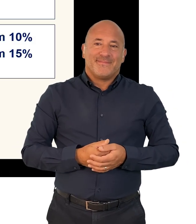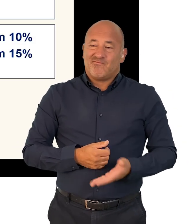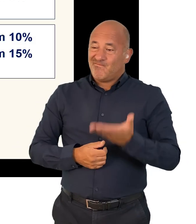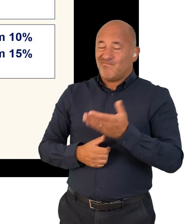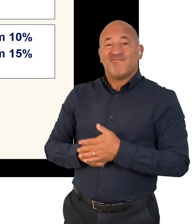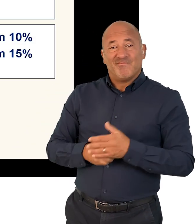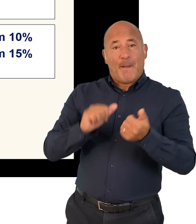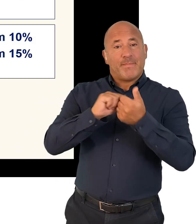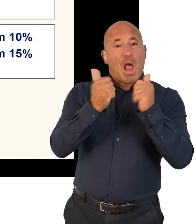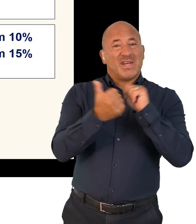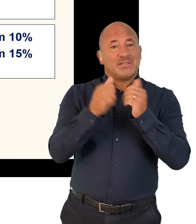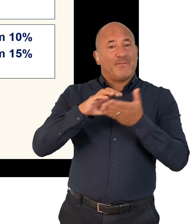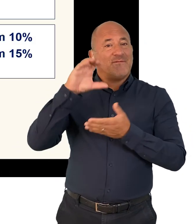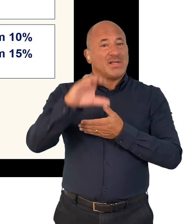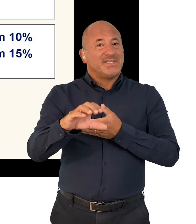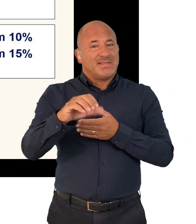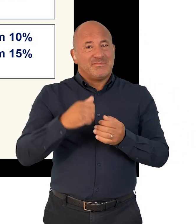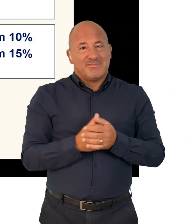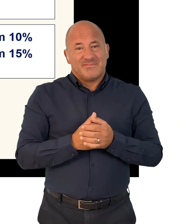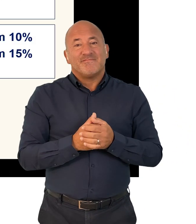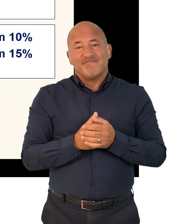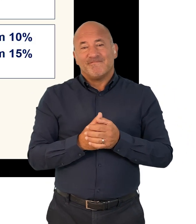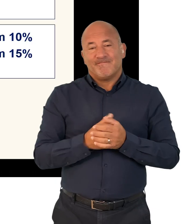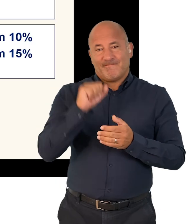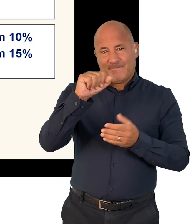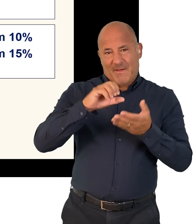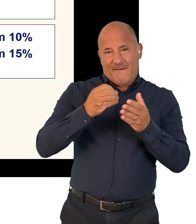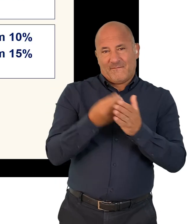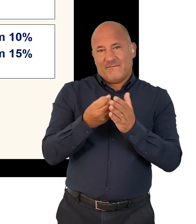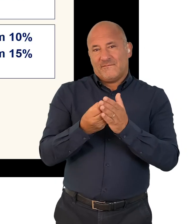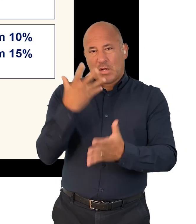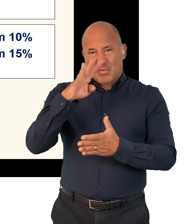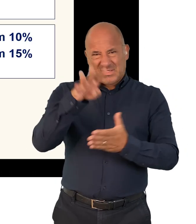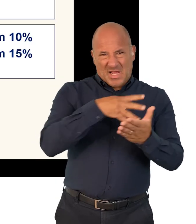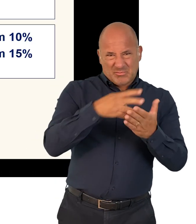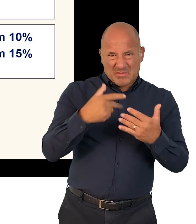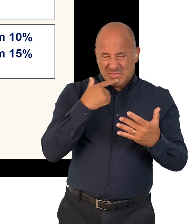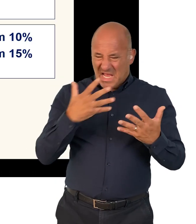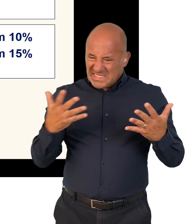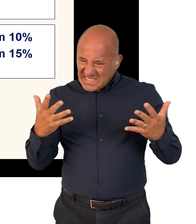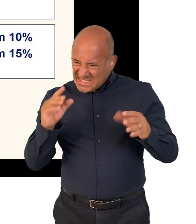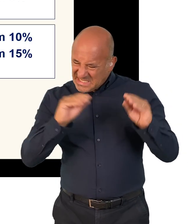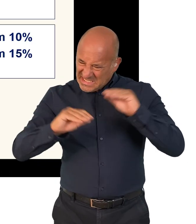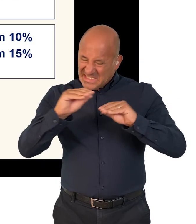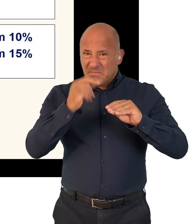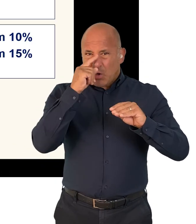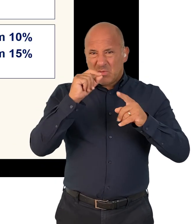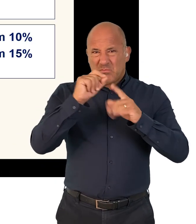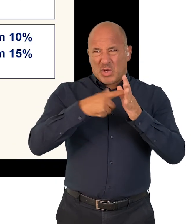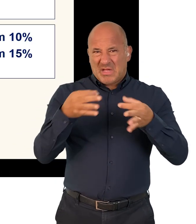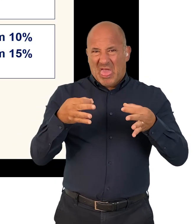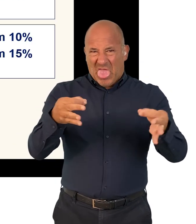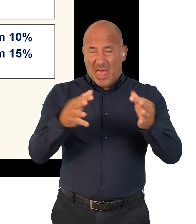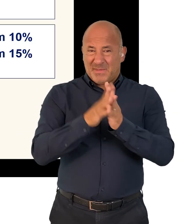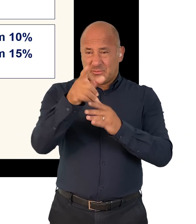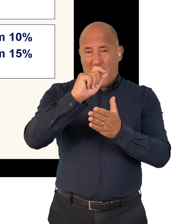Now we move on to partnership funding. It could weaken your application if your fundraising timetable has the potential to delay your project